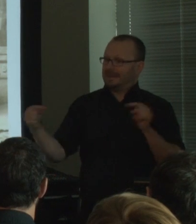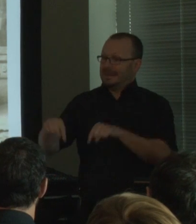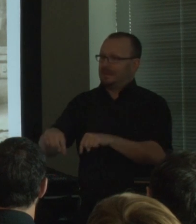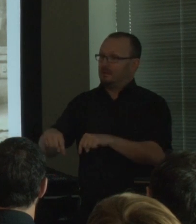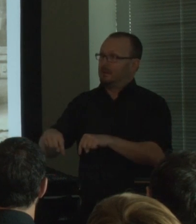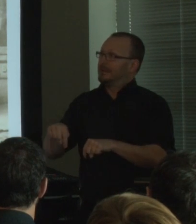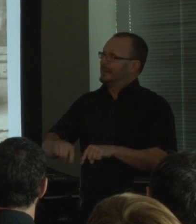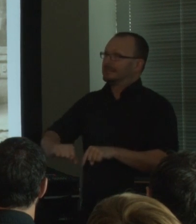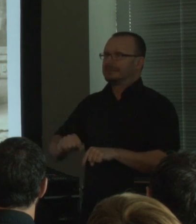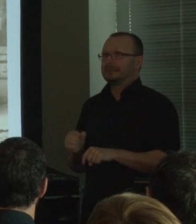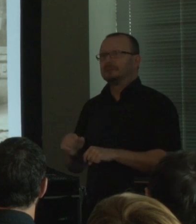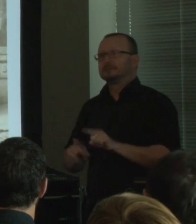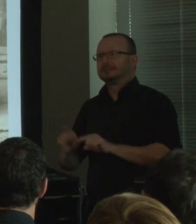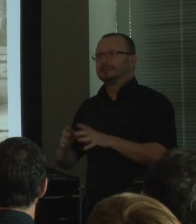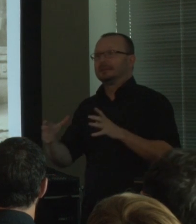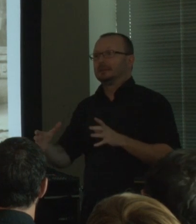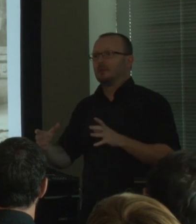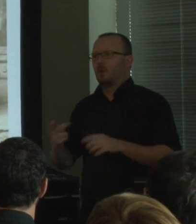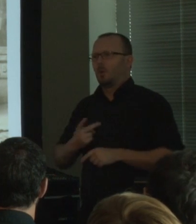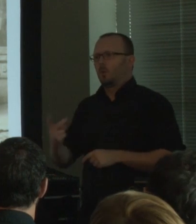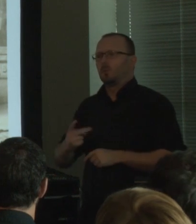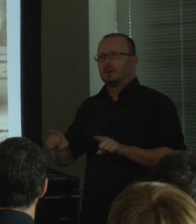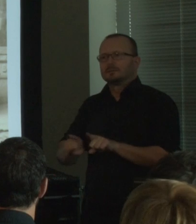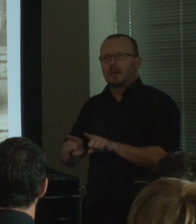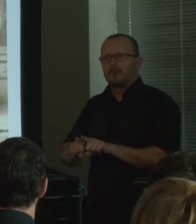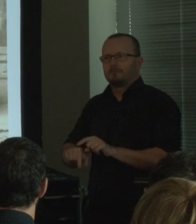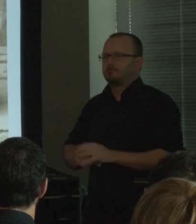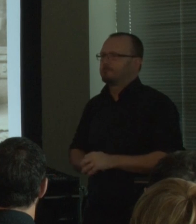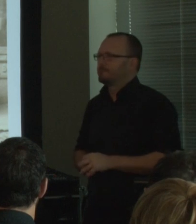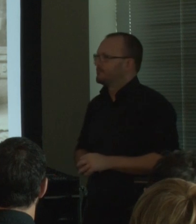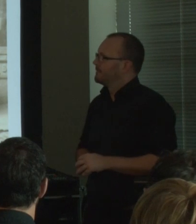city, we the same.